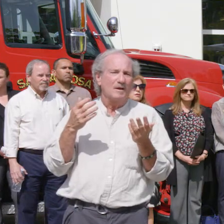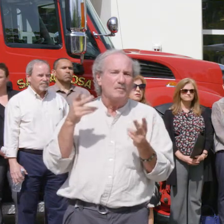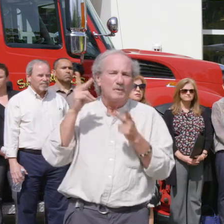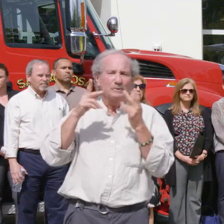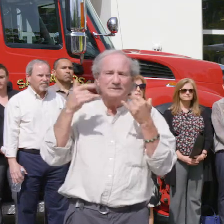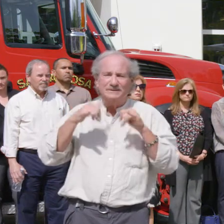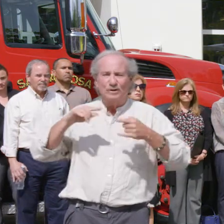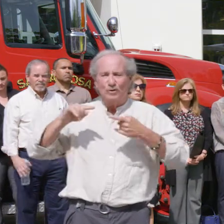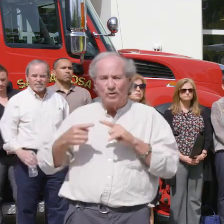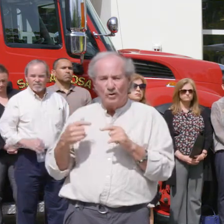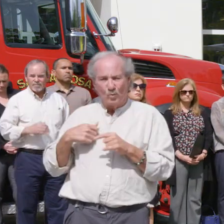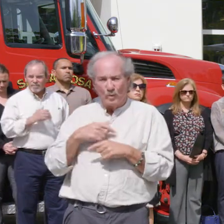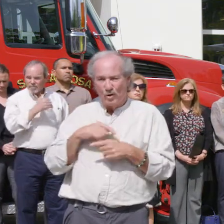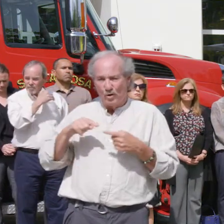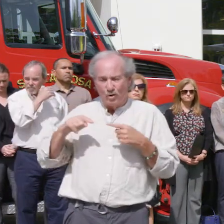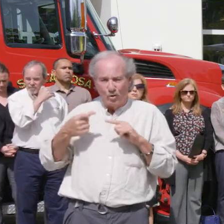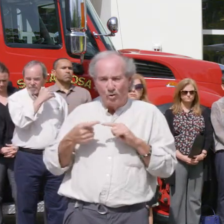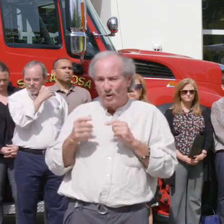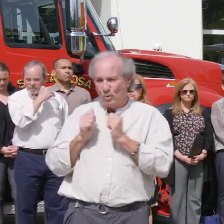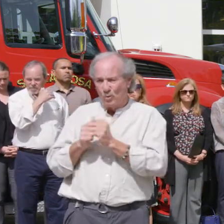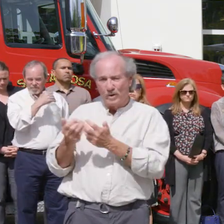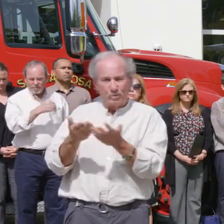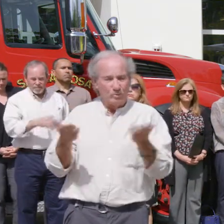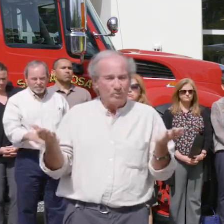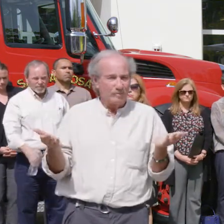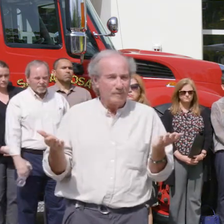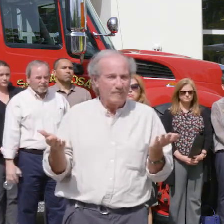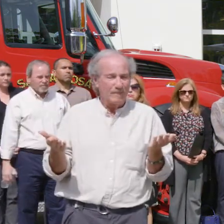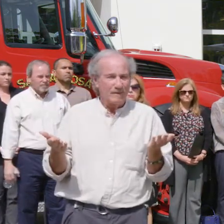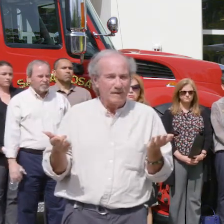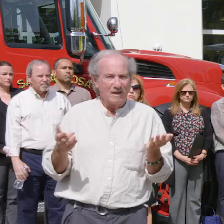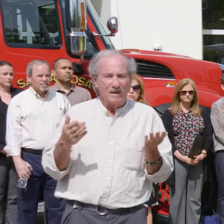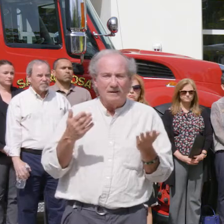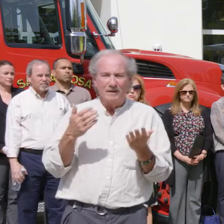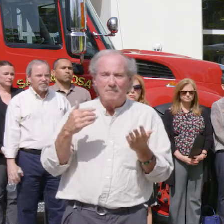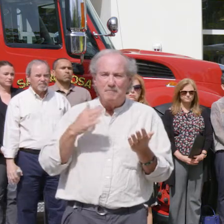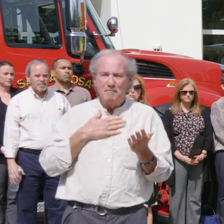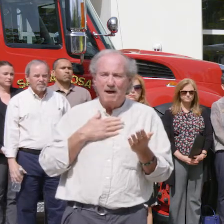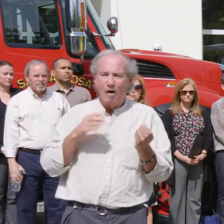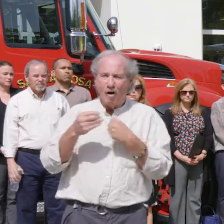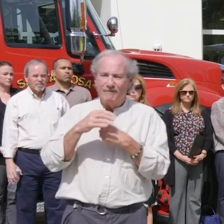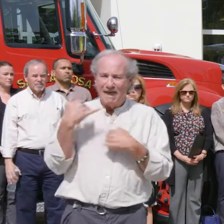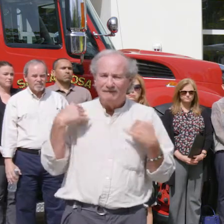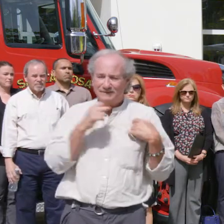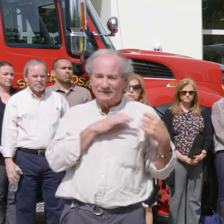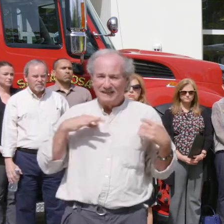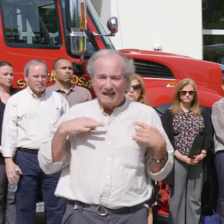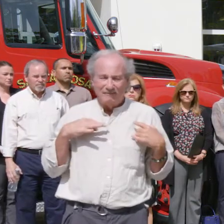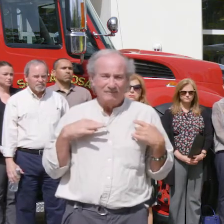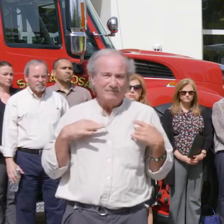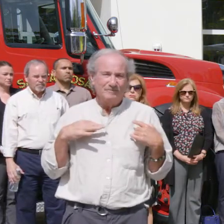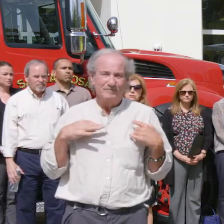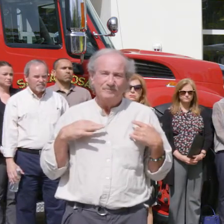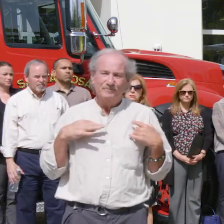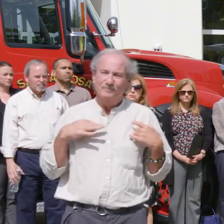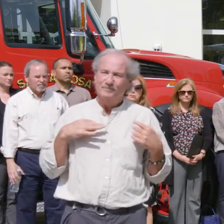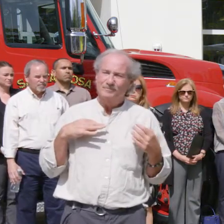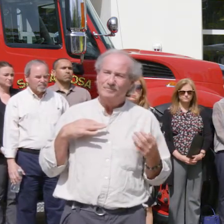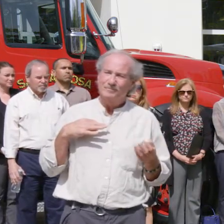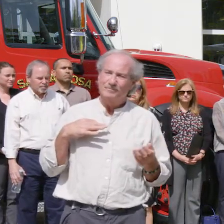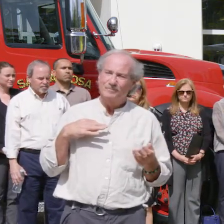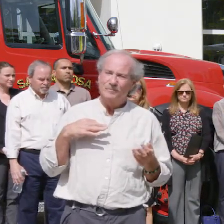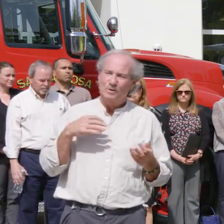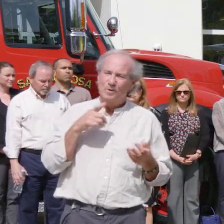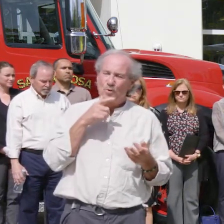people are still hurting. We're hurting right along with you. I've got staff in my own Oakland office that